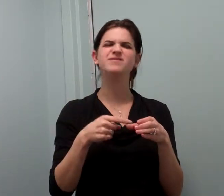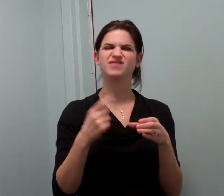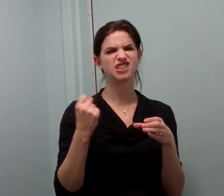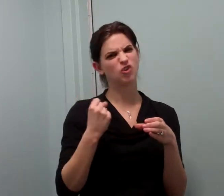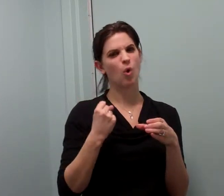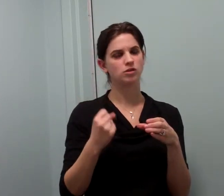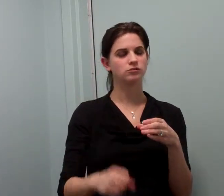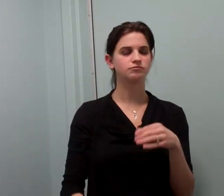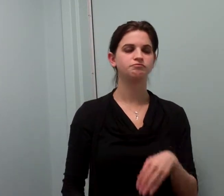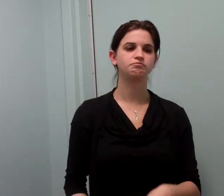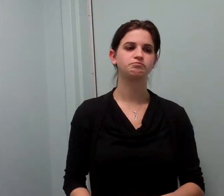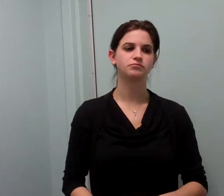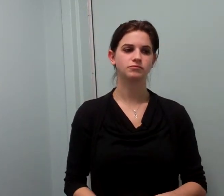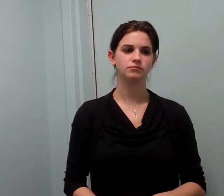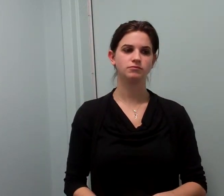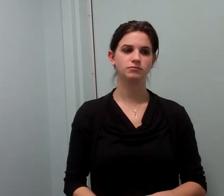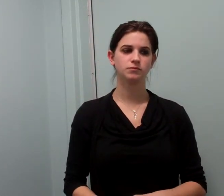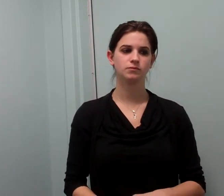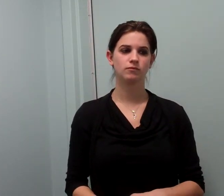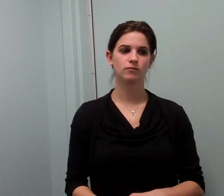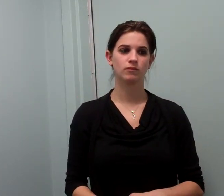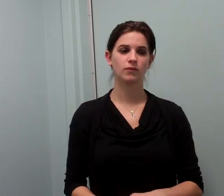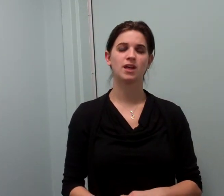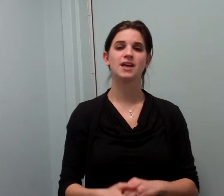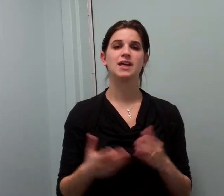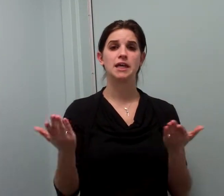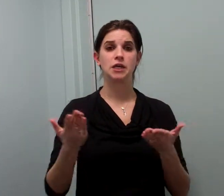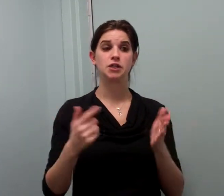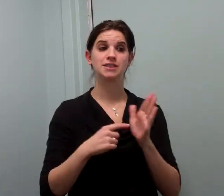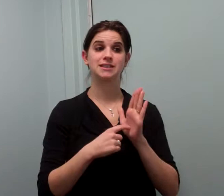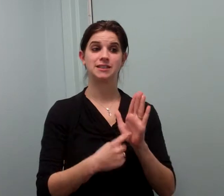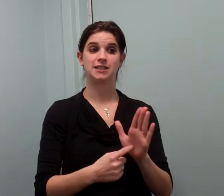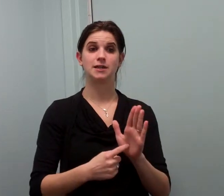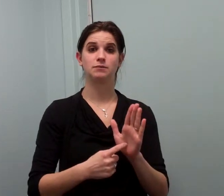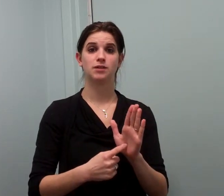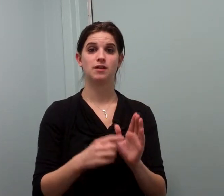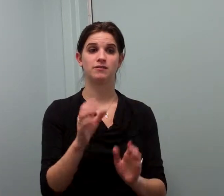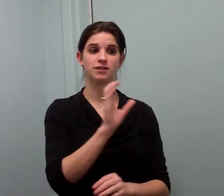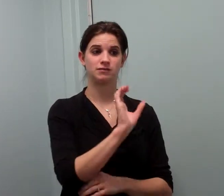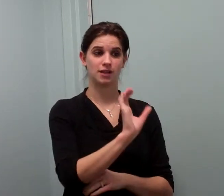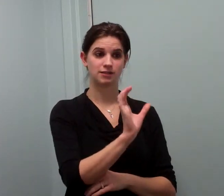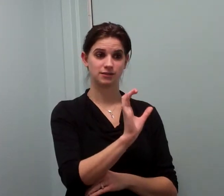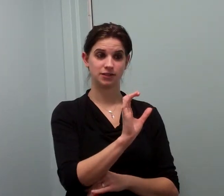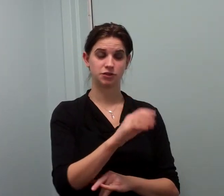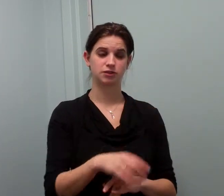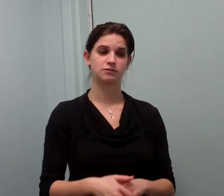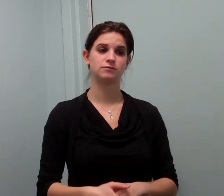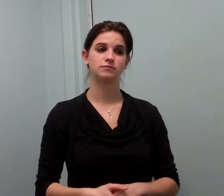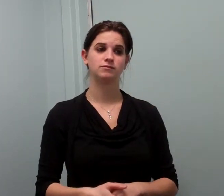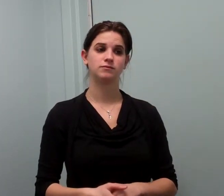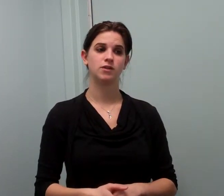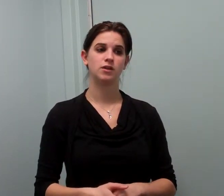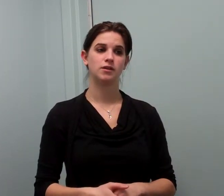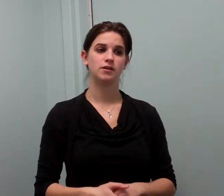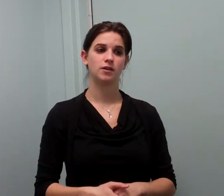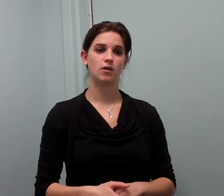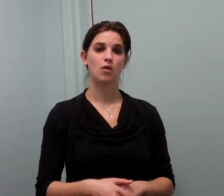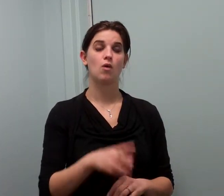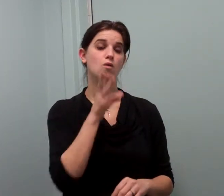When you take, example, condensation, and you take water from a gas form, or